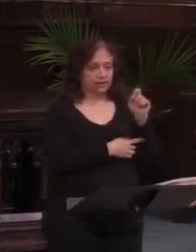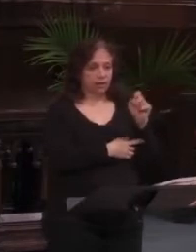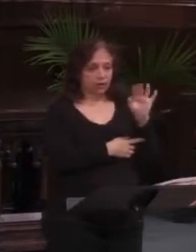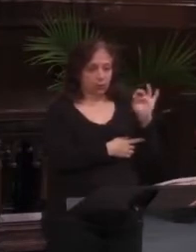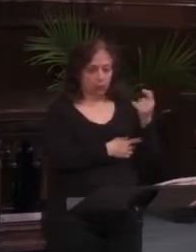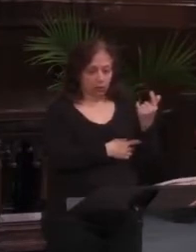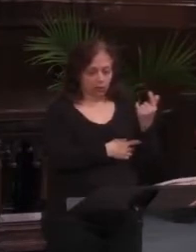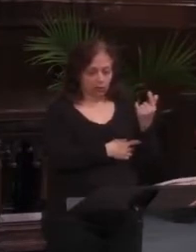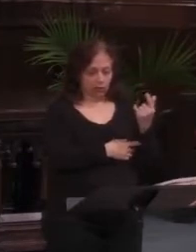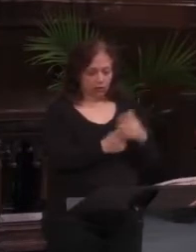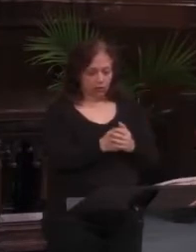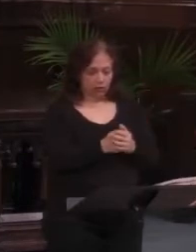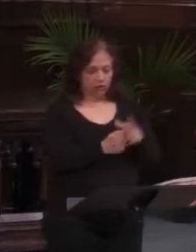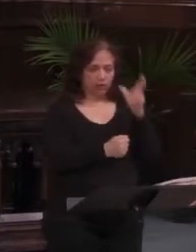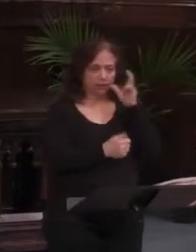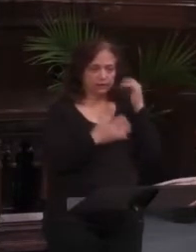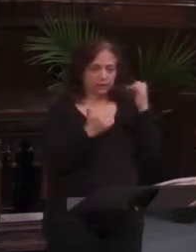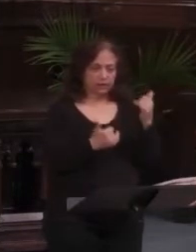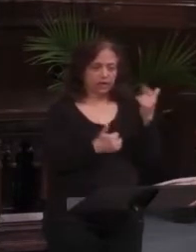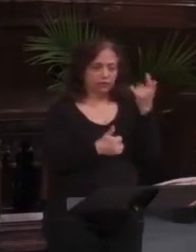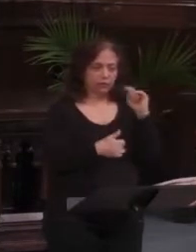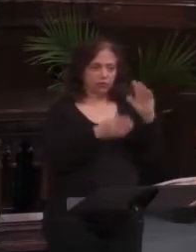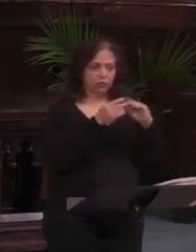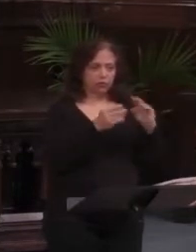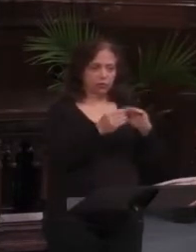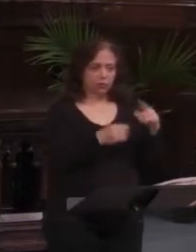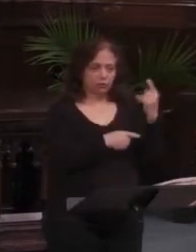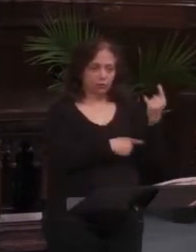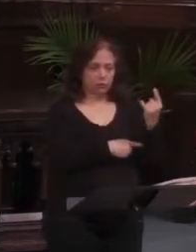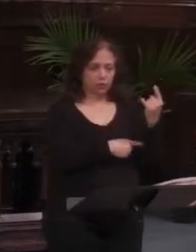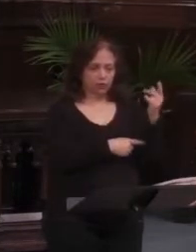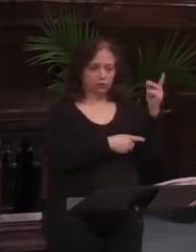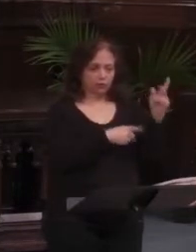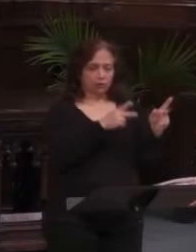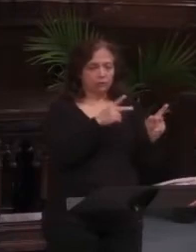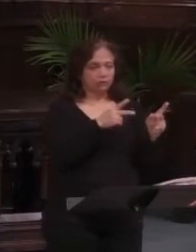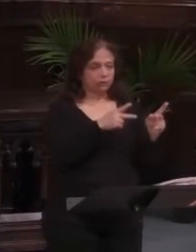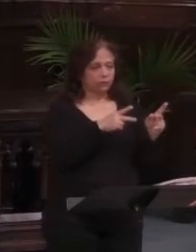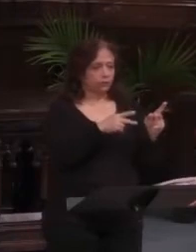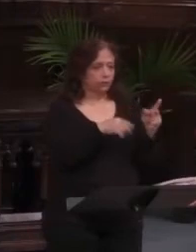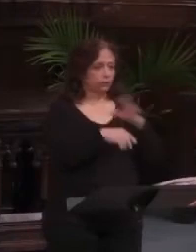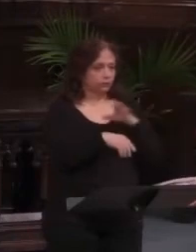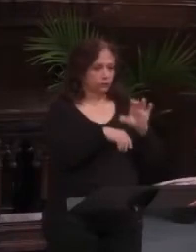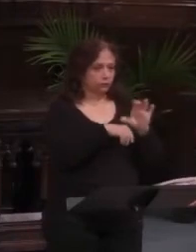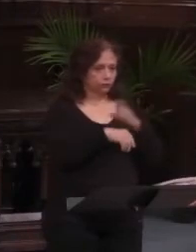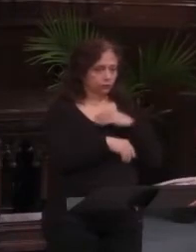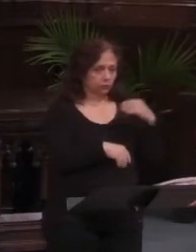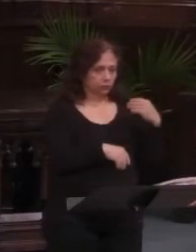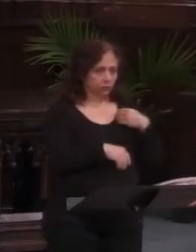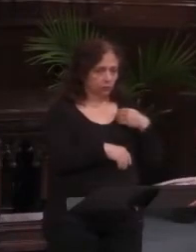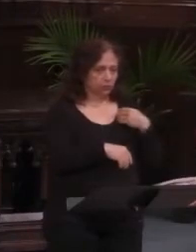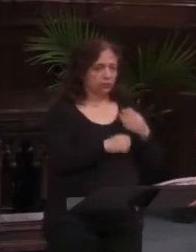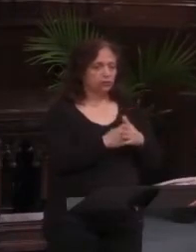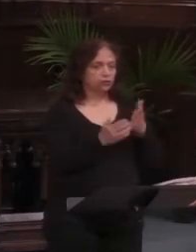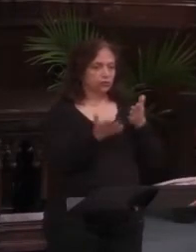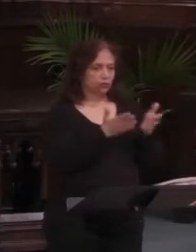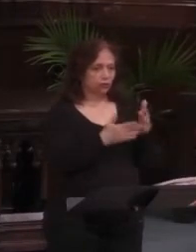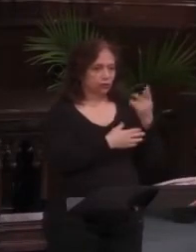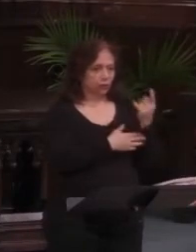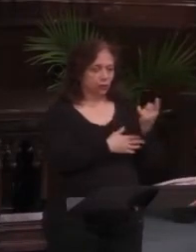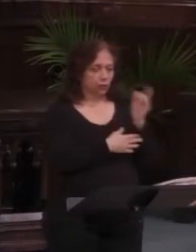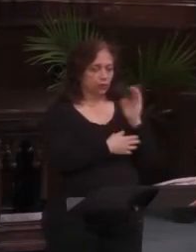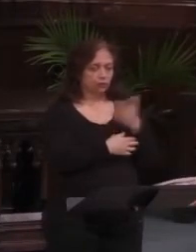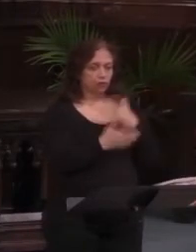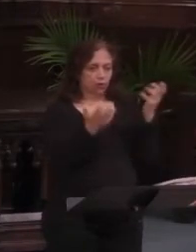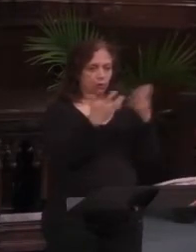ahcc.org. Listen now to a story of one of our parishioners who is benefiting and serving one of our